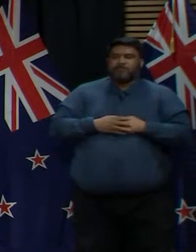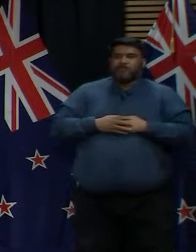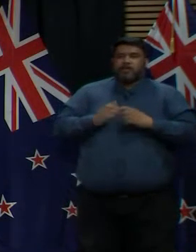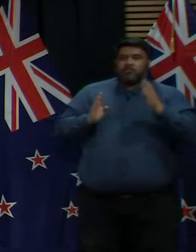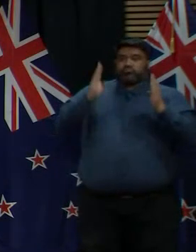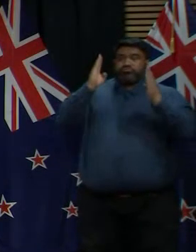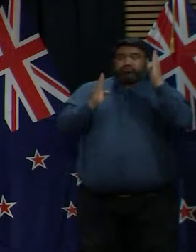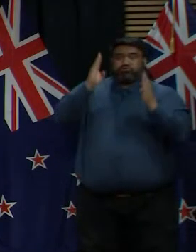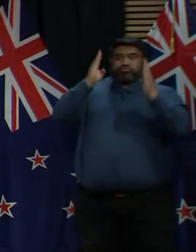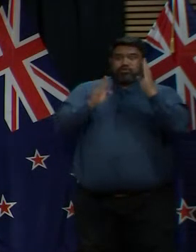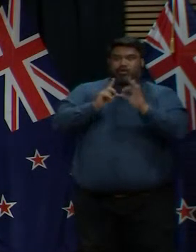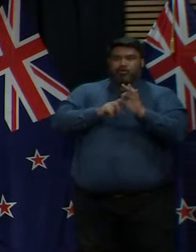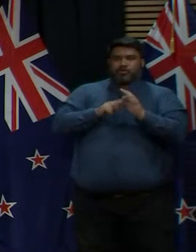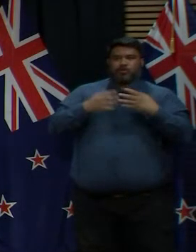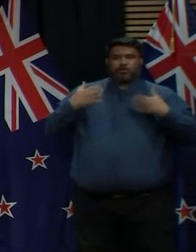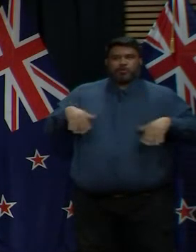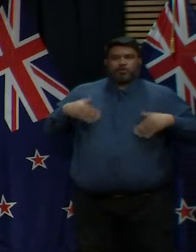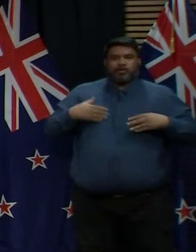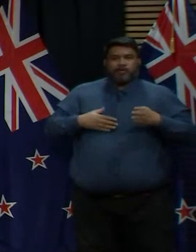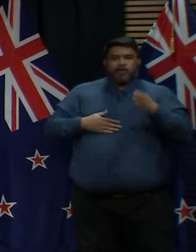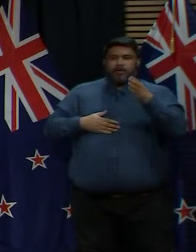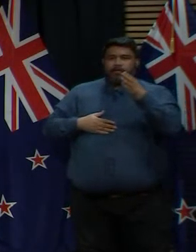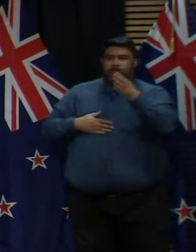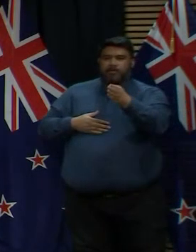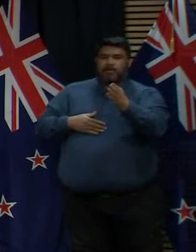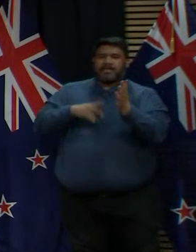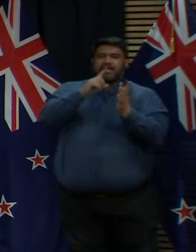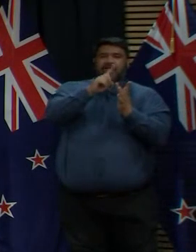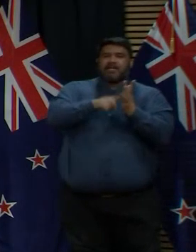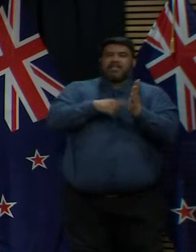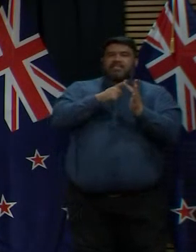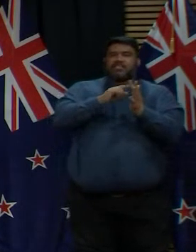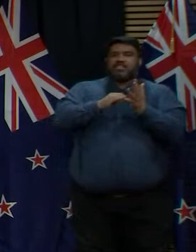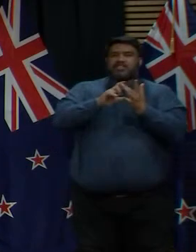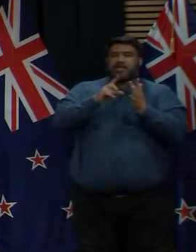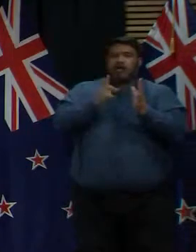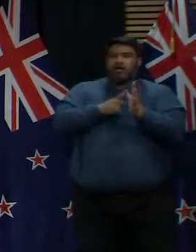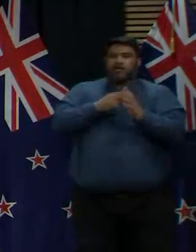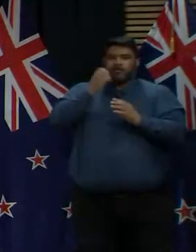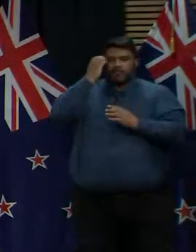as well. And then Toga. Prime Minister, with the